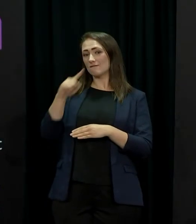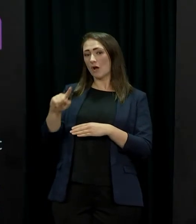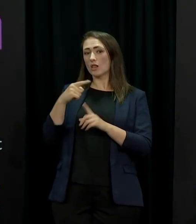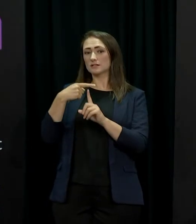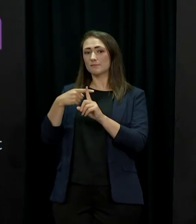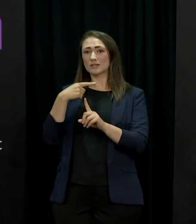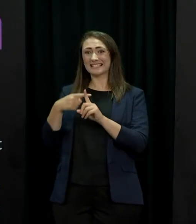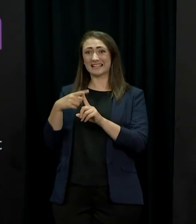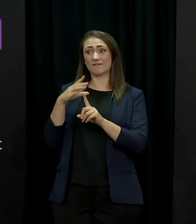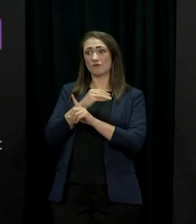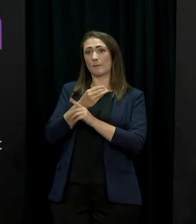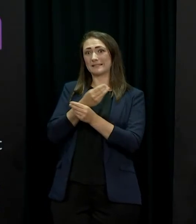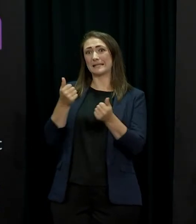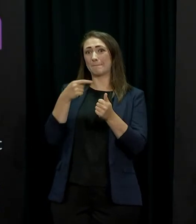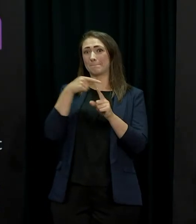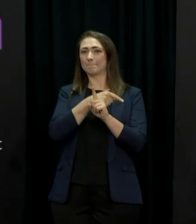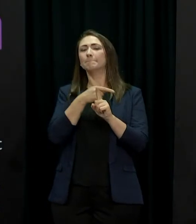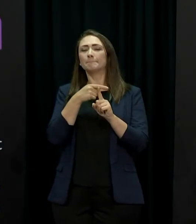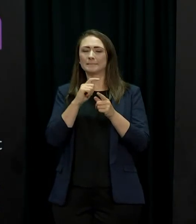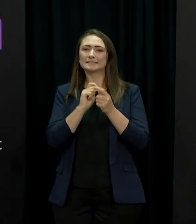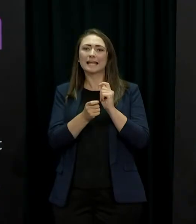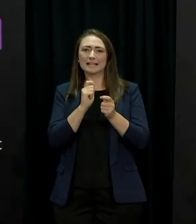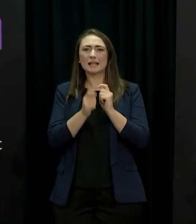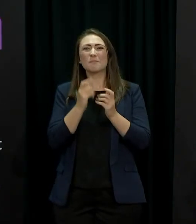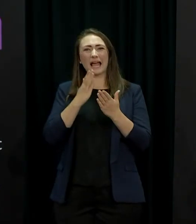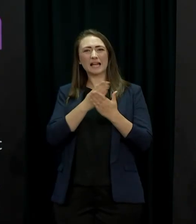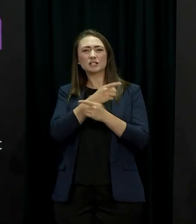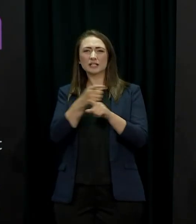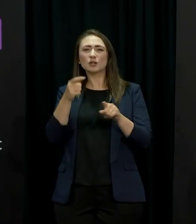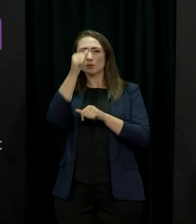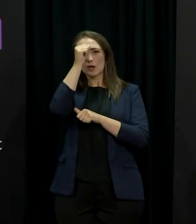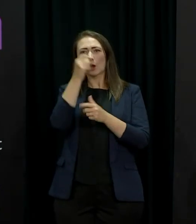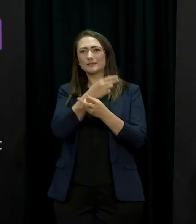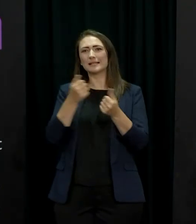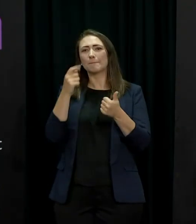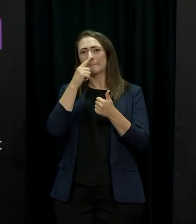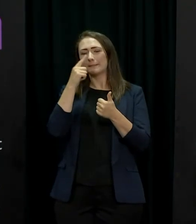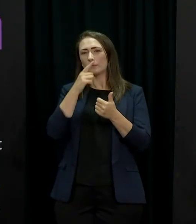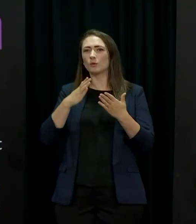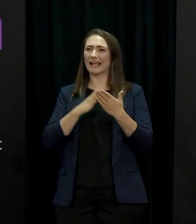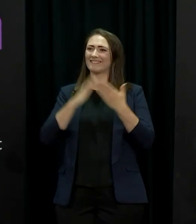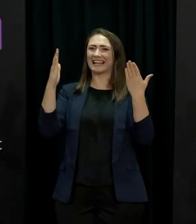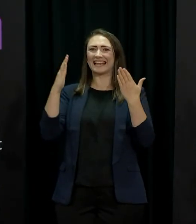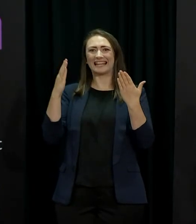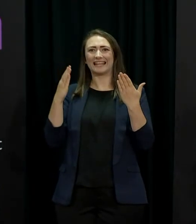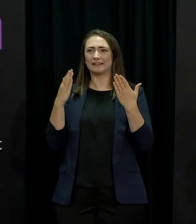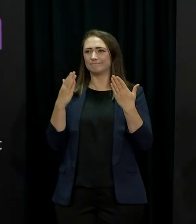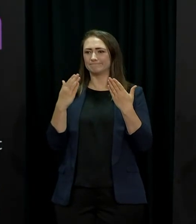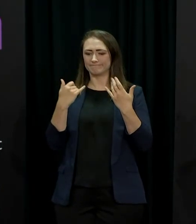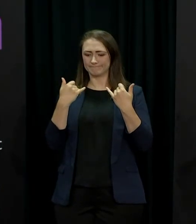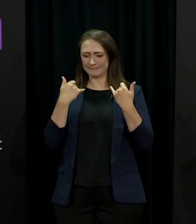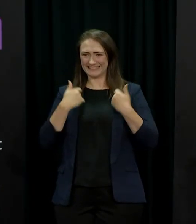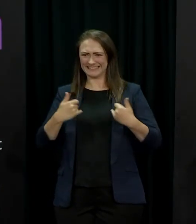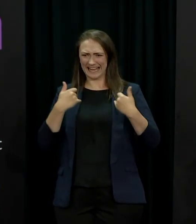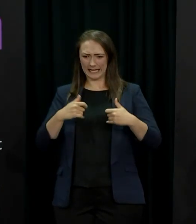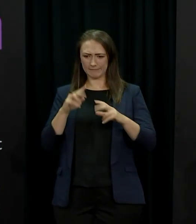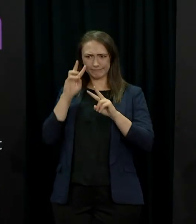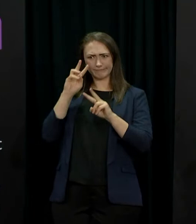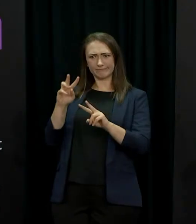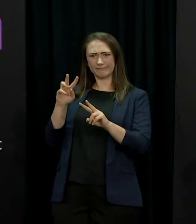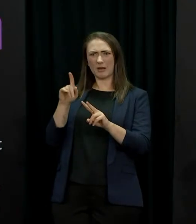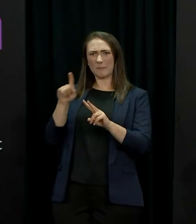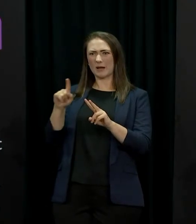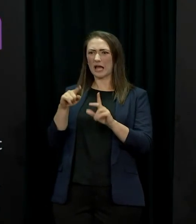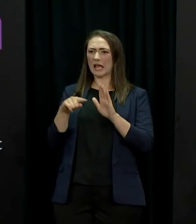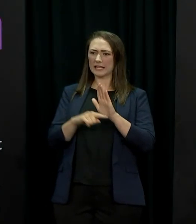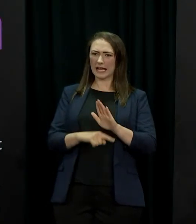who have been clearly symptomatic, they're clearly close contacts, but have had repeated negative tests and then return a